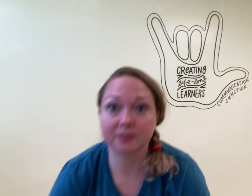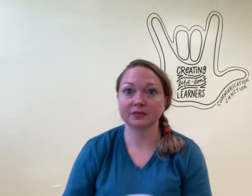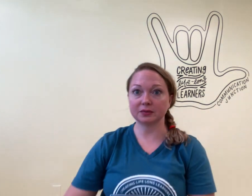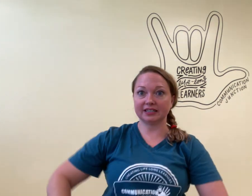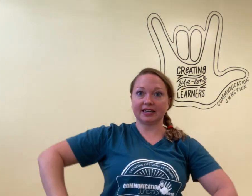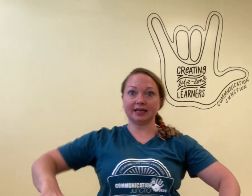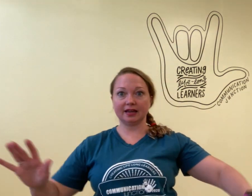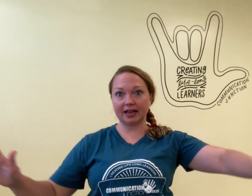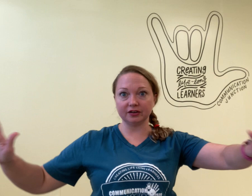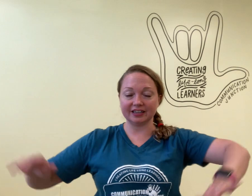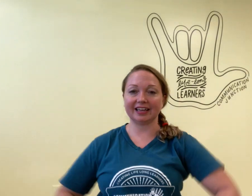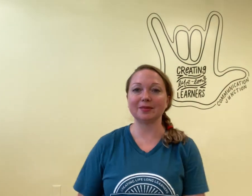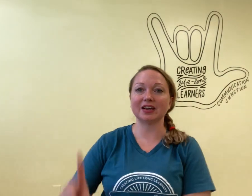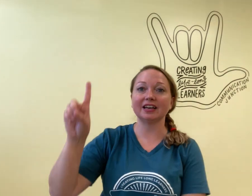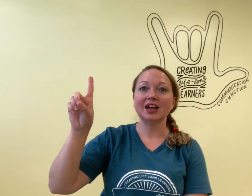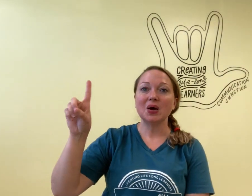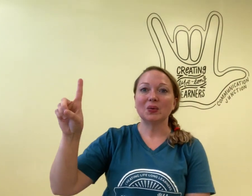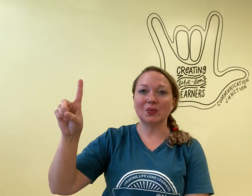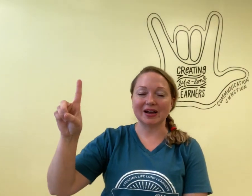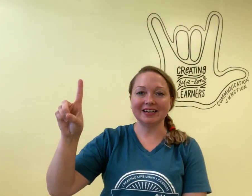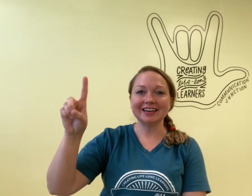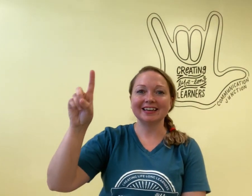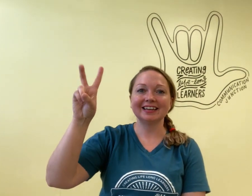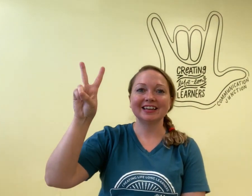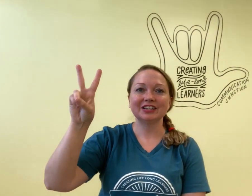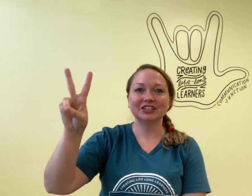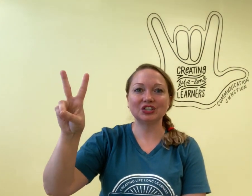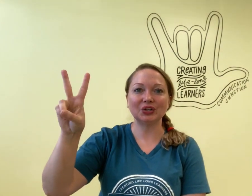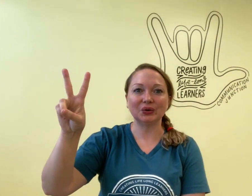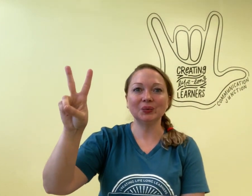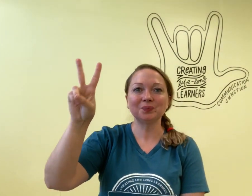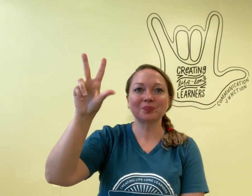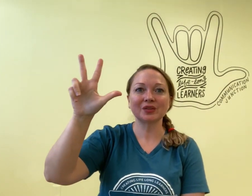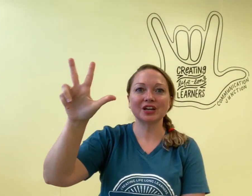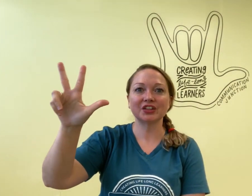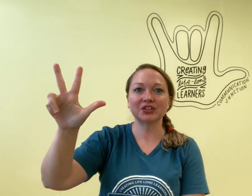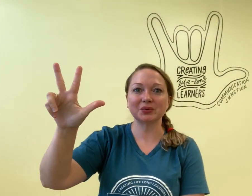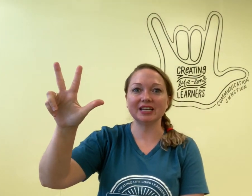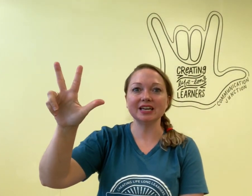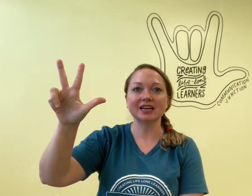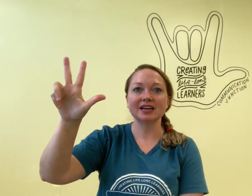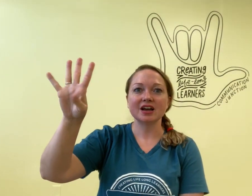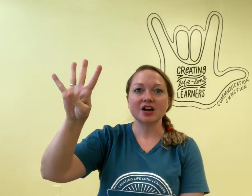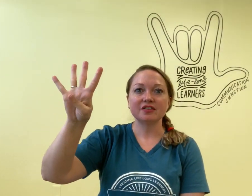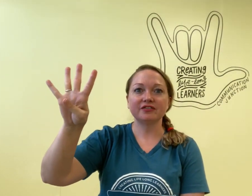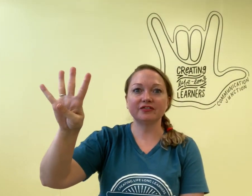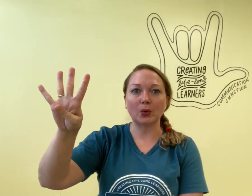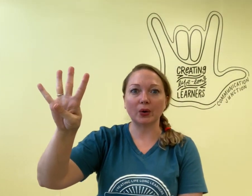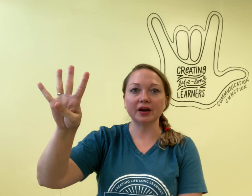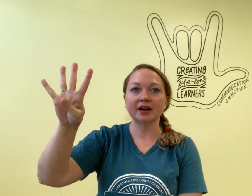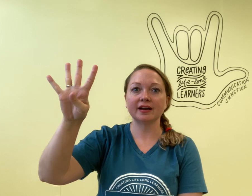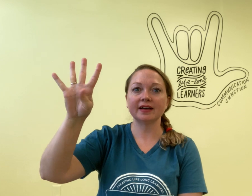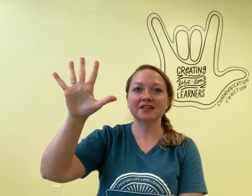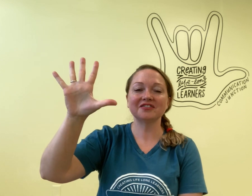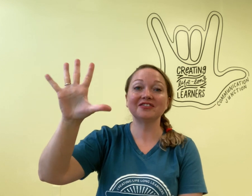Whitney's got to get angled in the camera again. 1, 2, 3, 4,